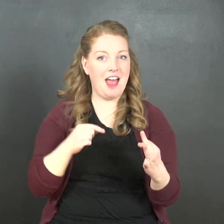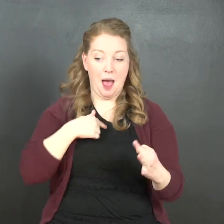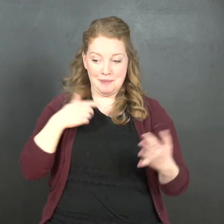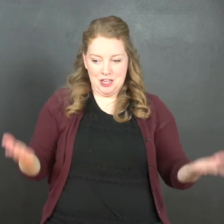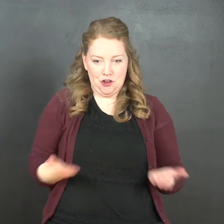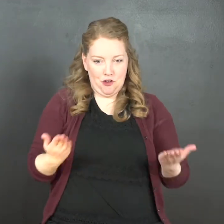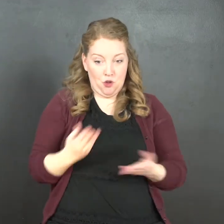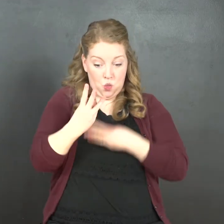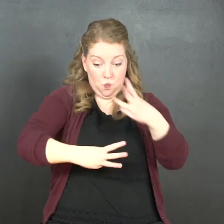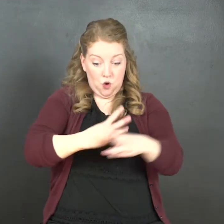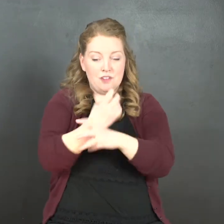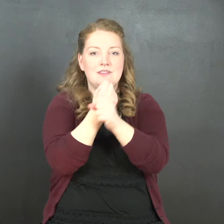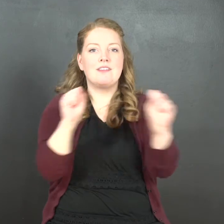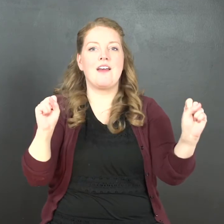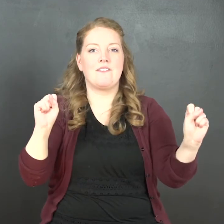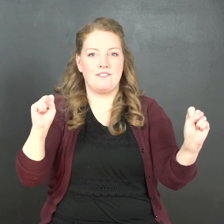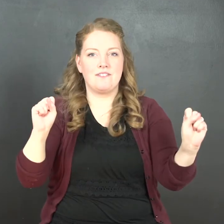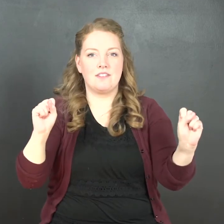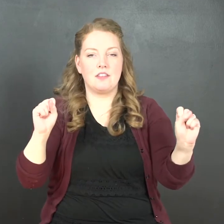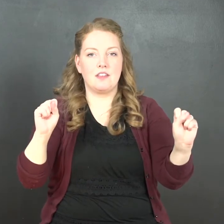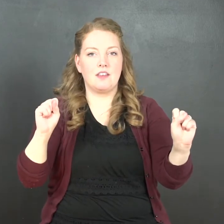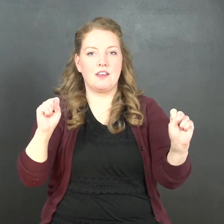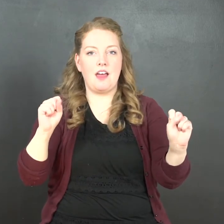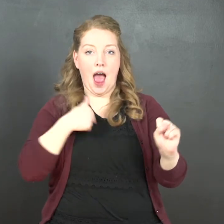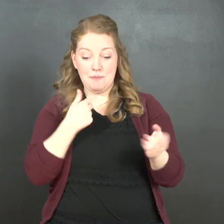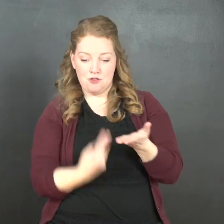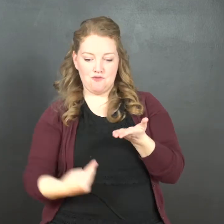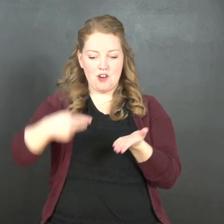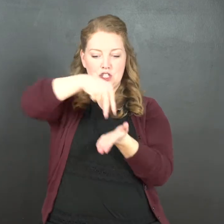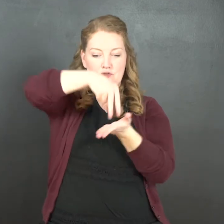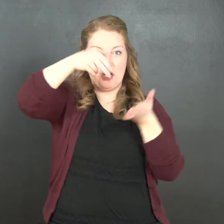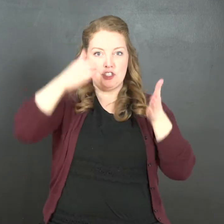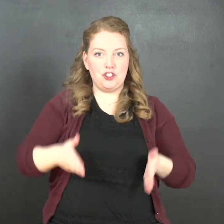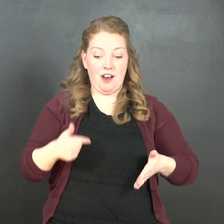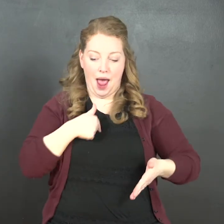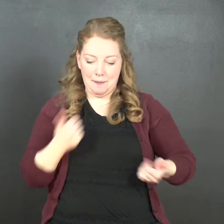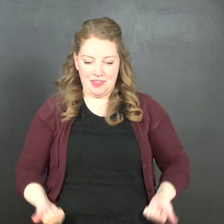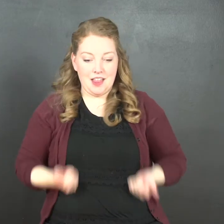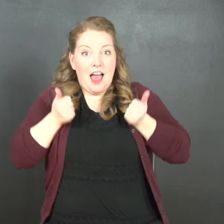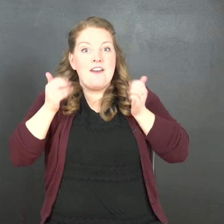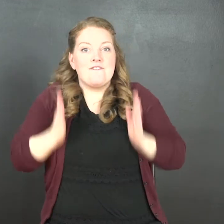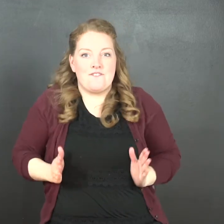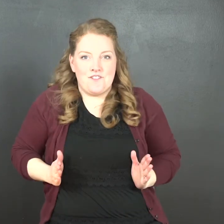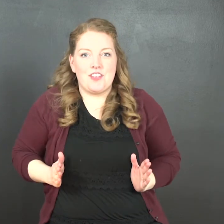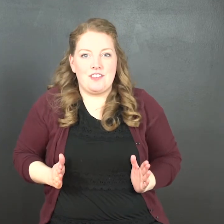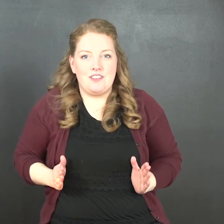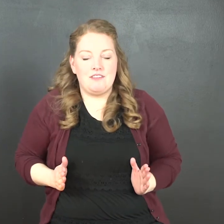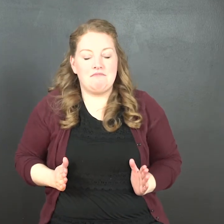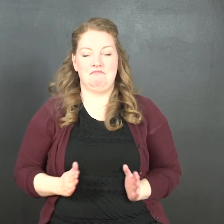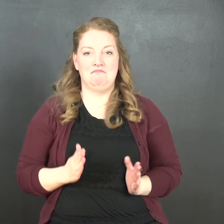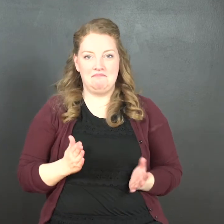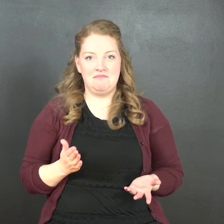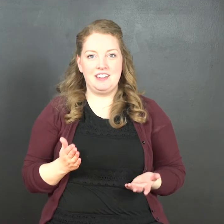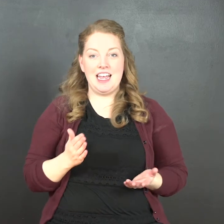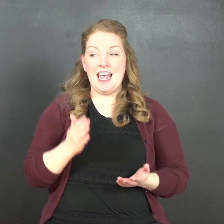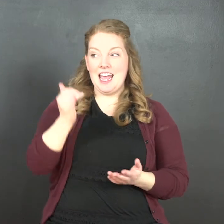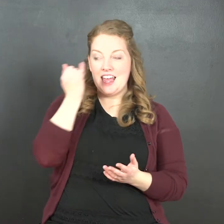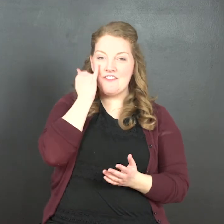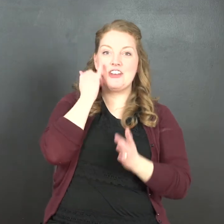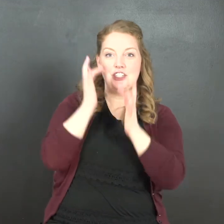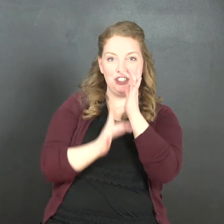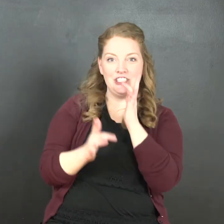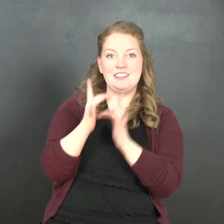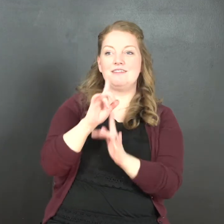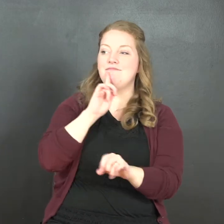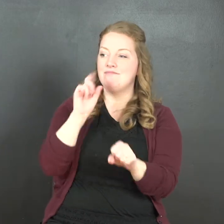resurrection and the life. Affirming for us that Jesus is exactly who he says that he is, that he has the power that he claimed to